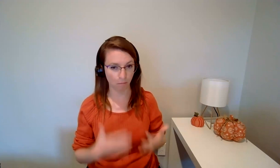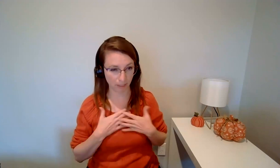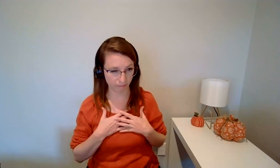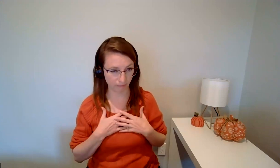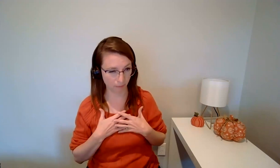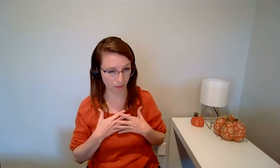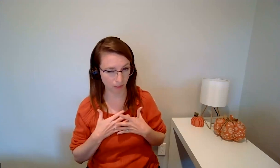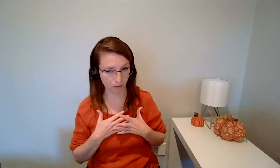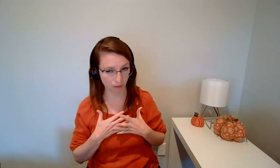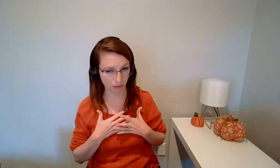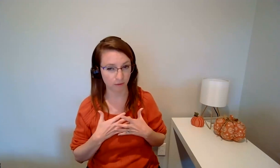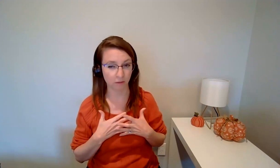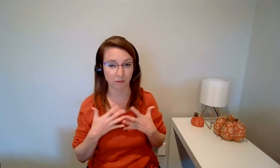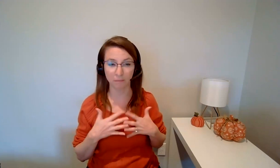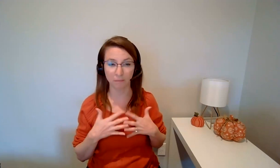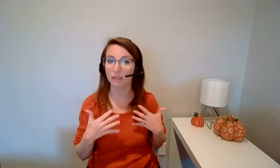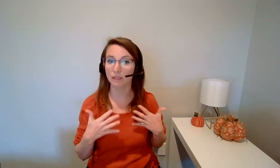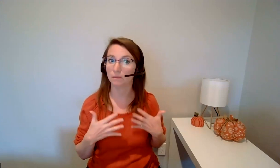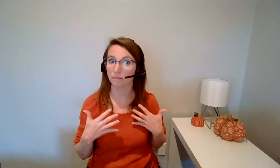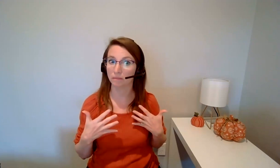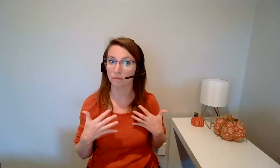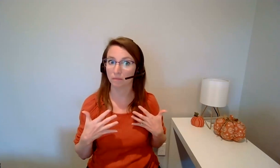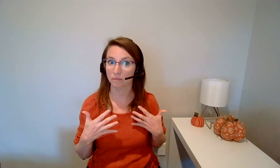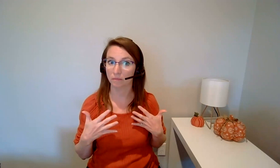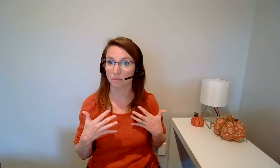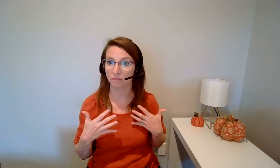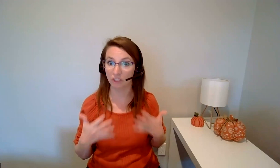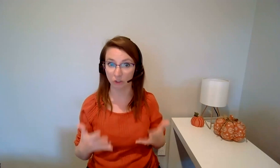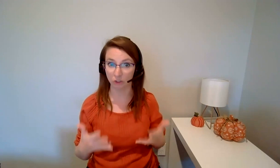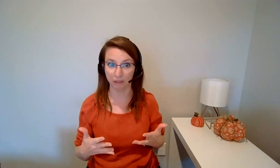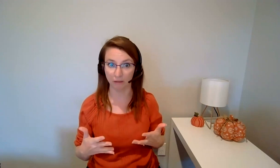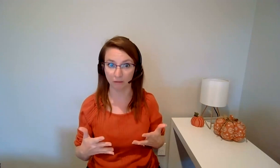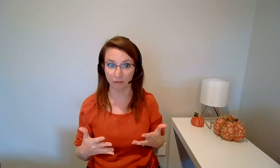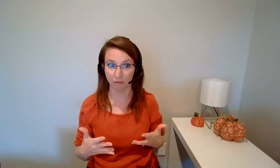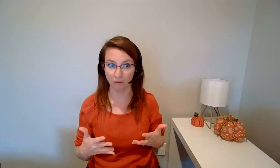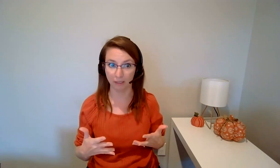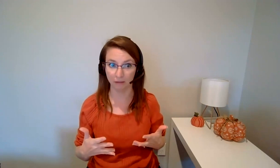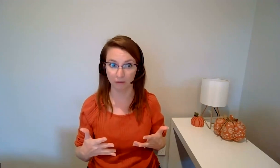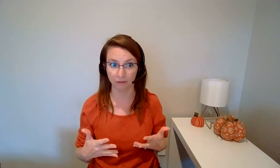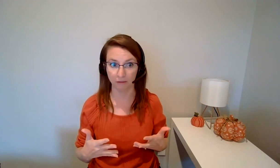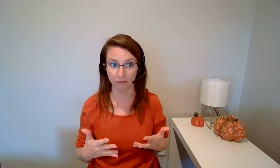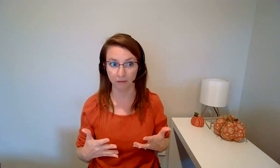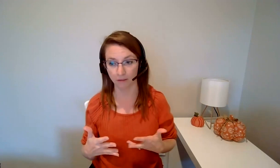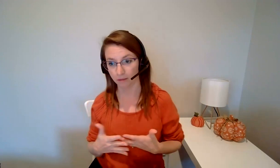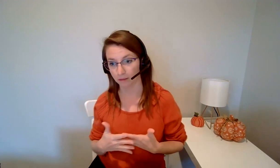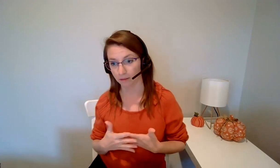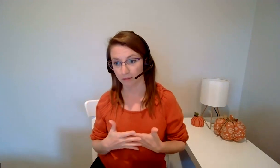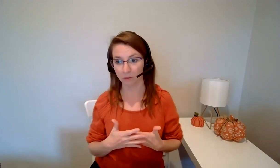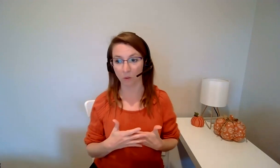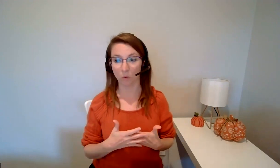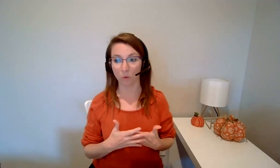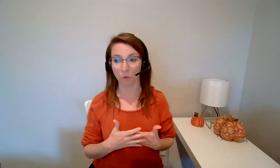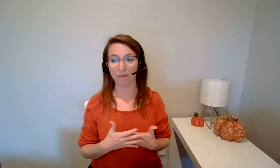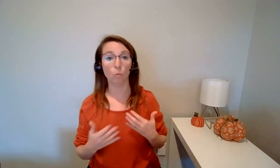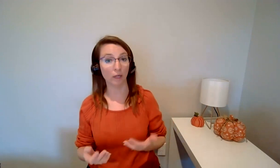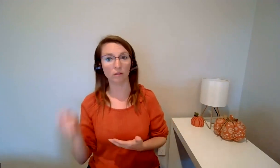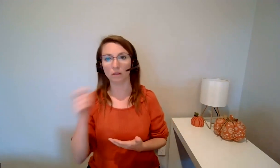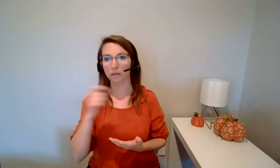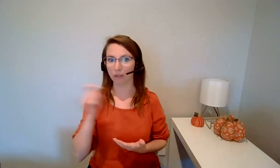my family. So there's going to be some finger spelling, okay? So if you want to, you can